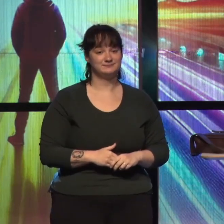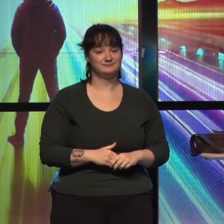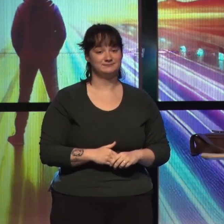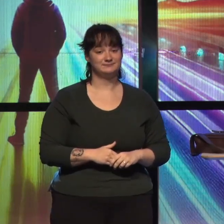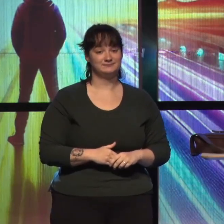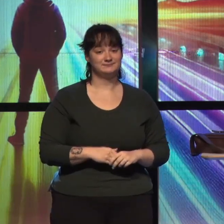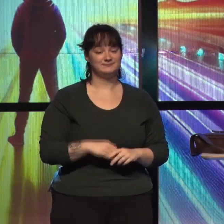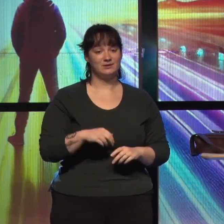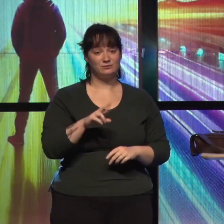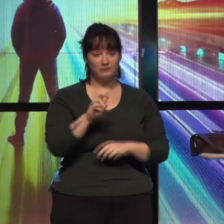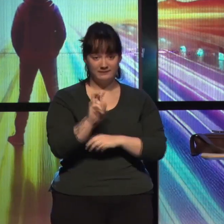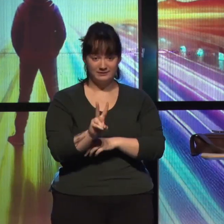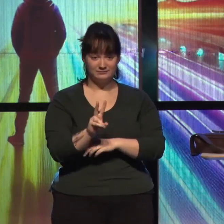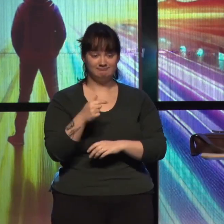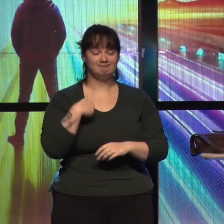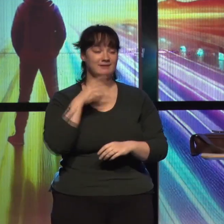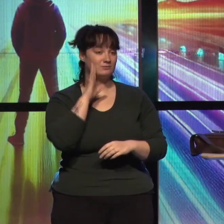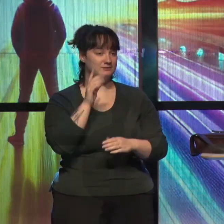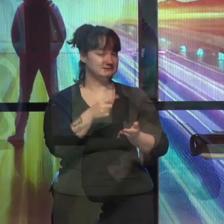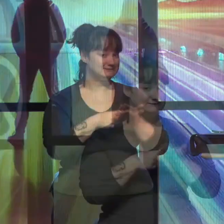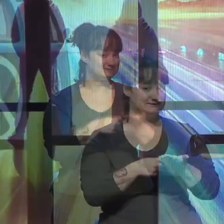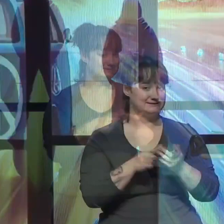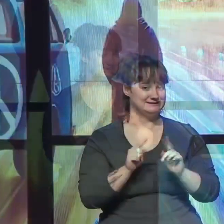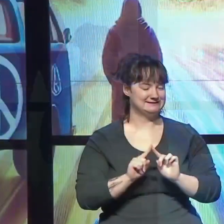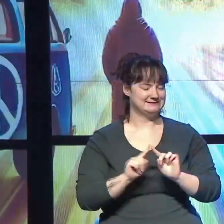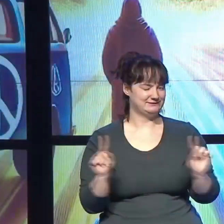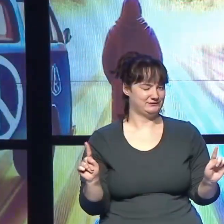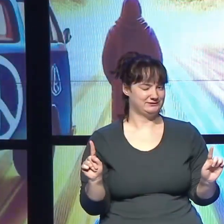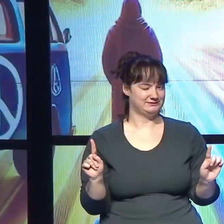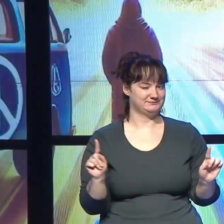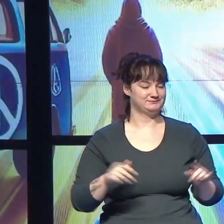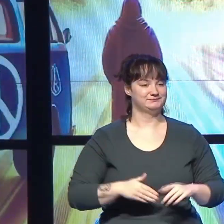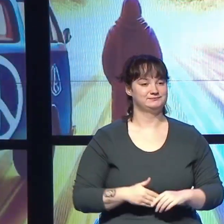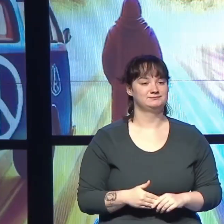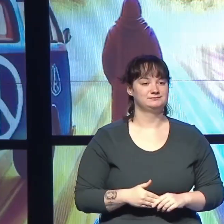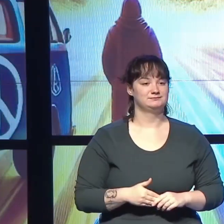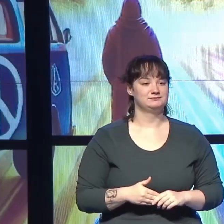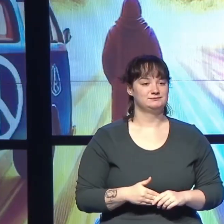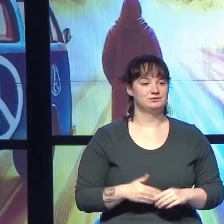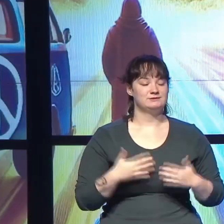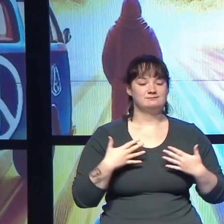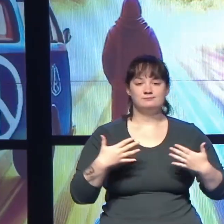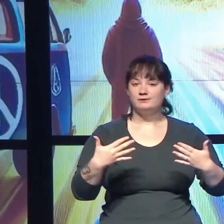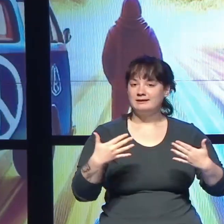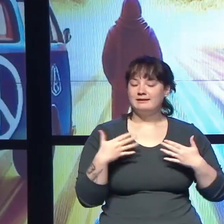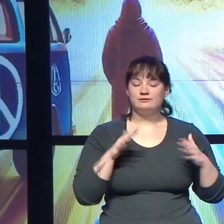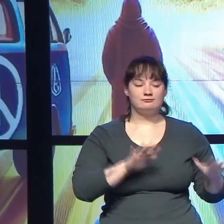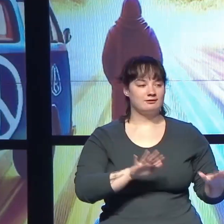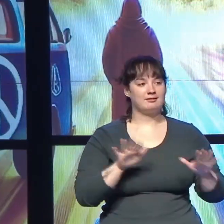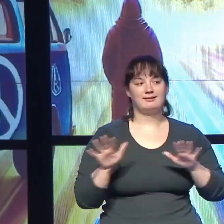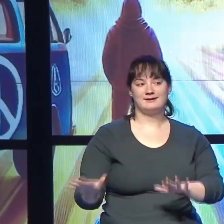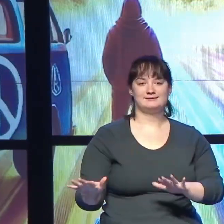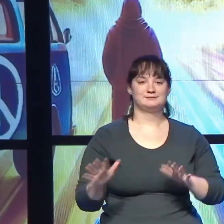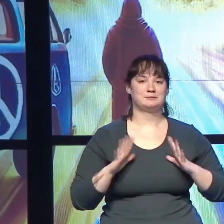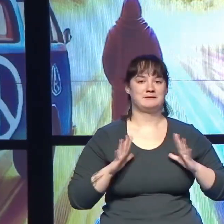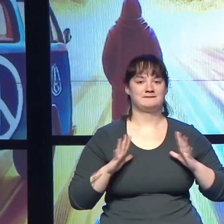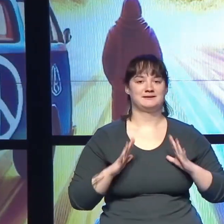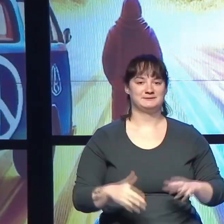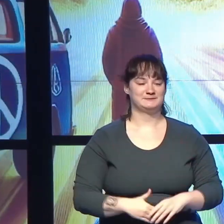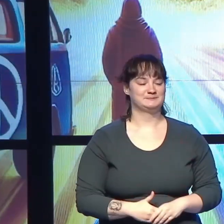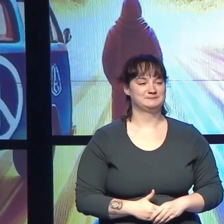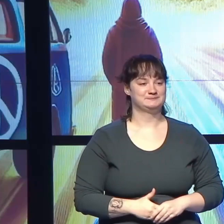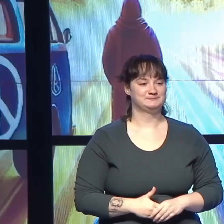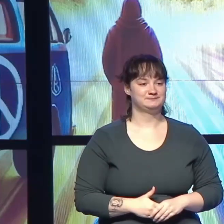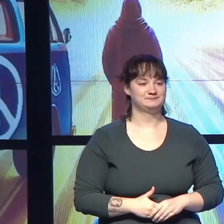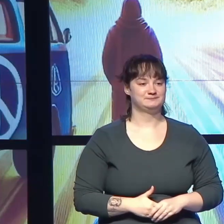heard before. This little letter called The Revelation. And we just want everybody to take a breath and calm down, okay? And relax a little bit, okay? But a